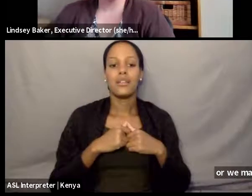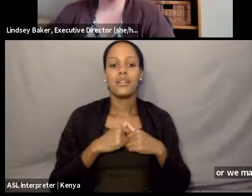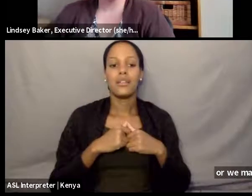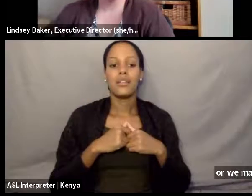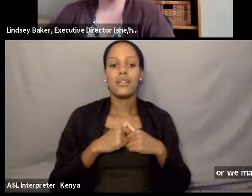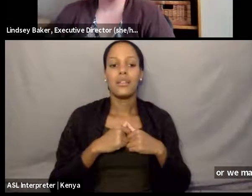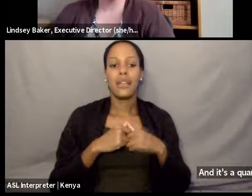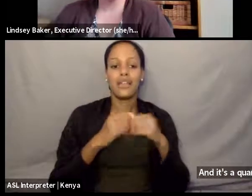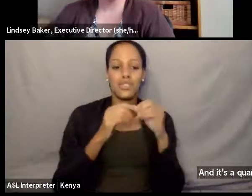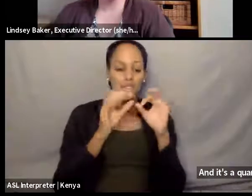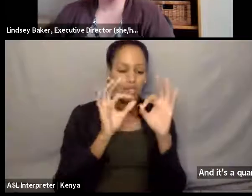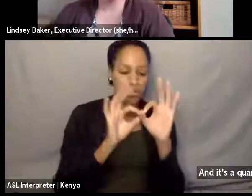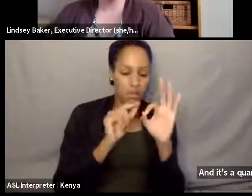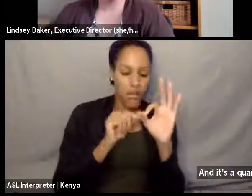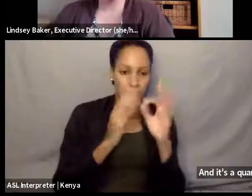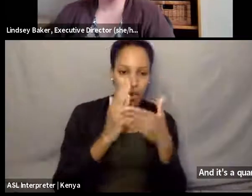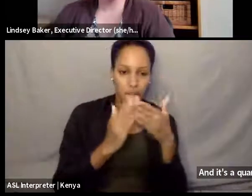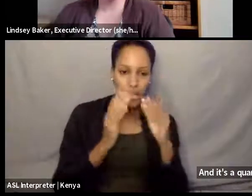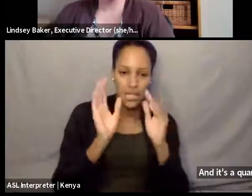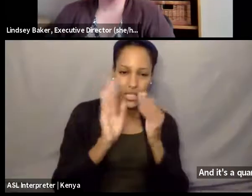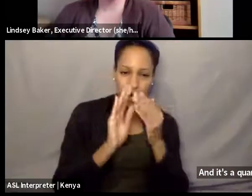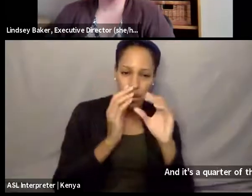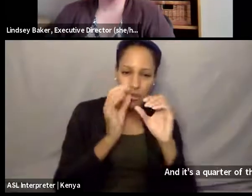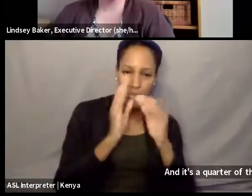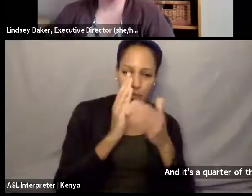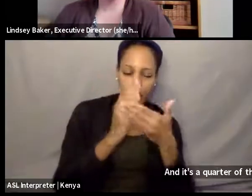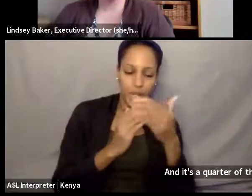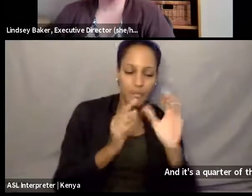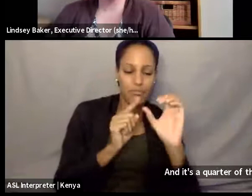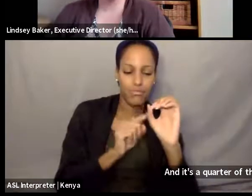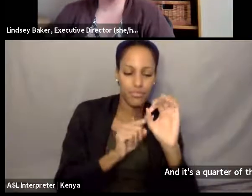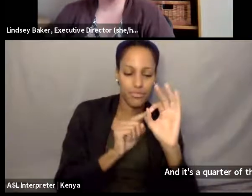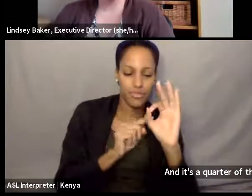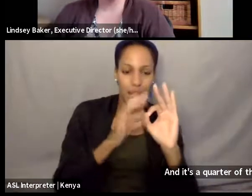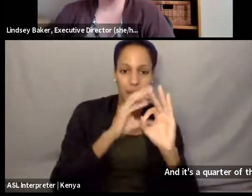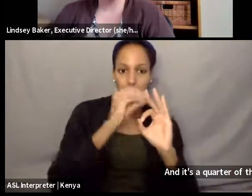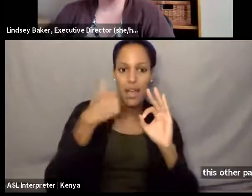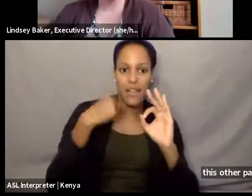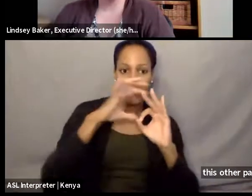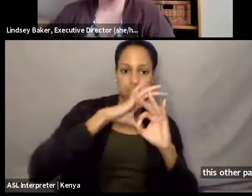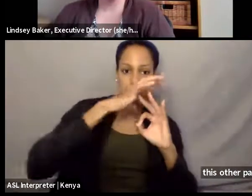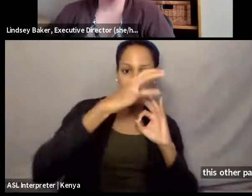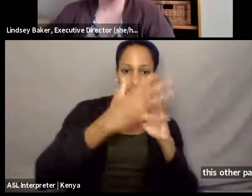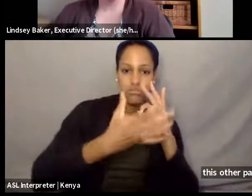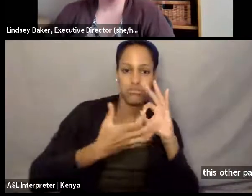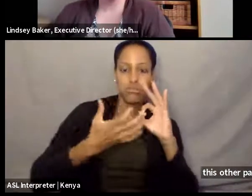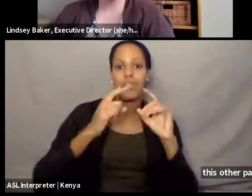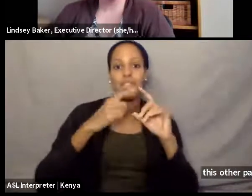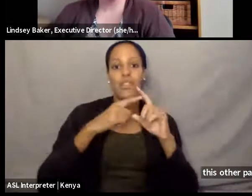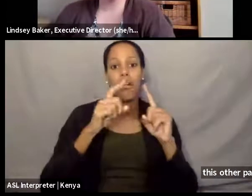of the experience, and there was all this other part of the experience. And in a way, what I'm trying